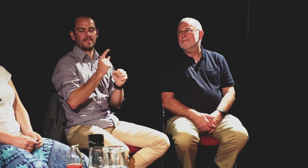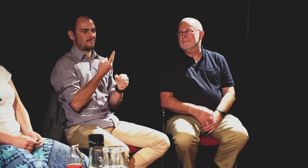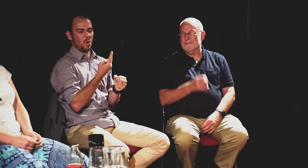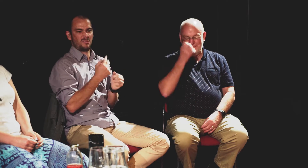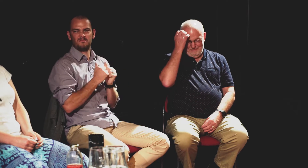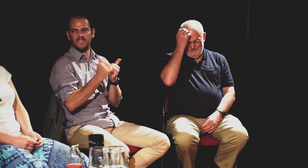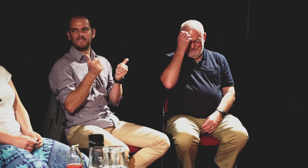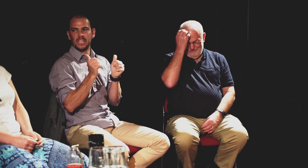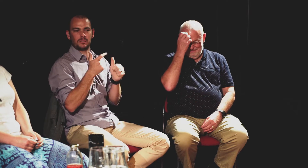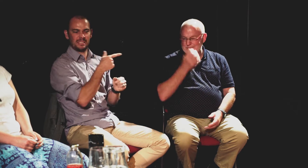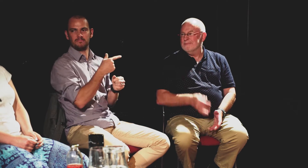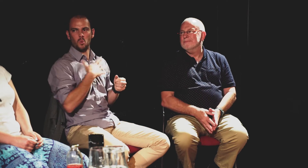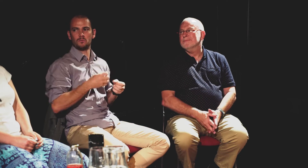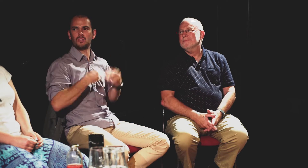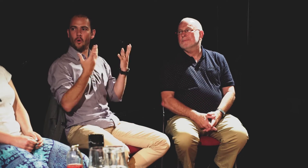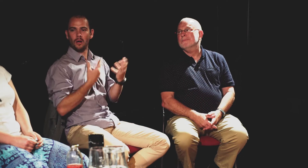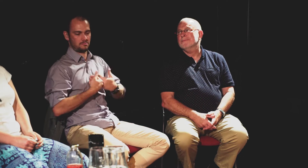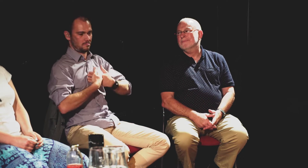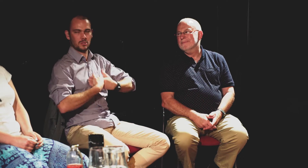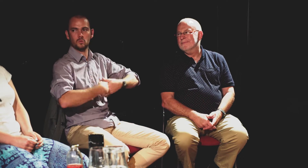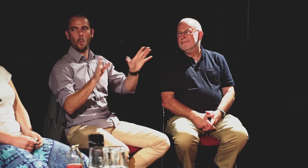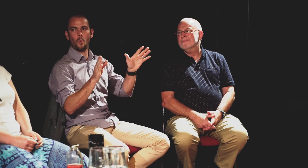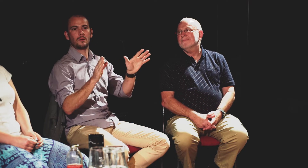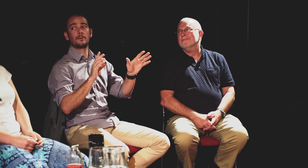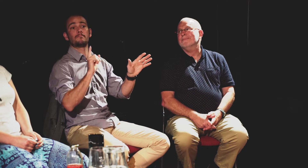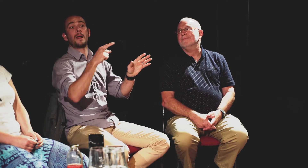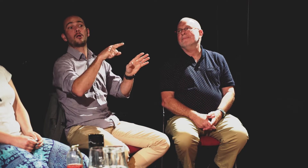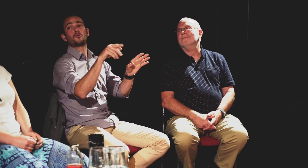we run that together. And then my father wanted to retire, so